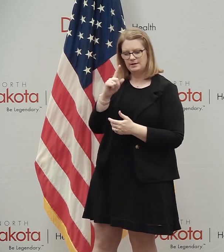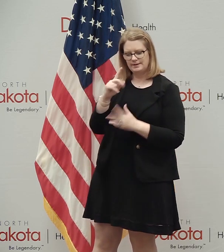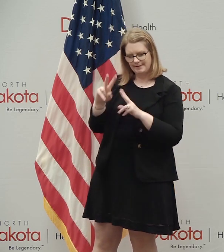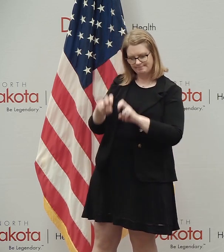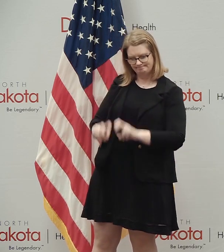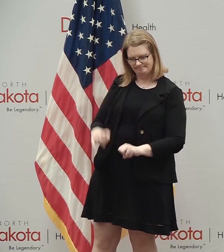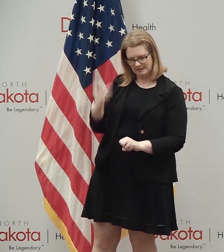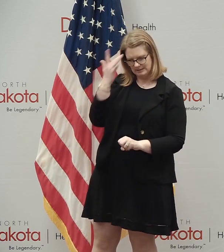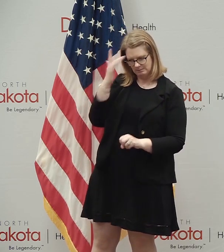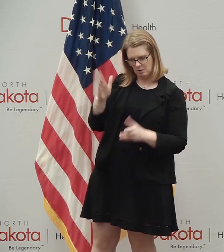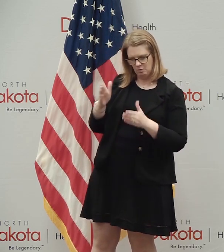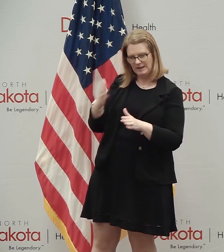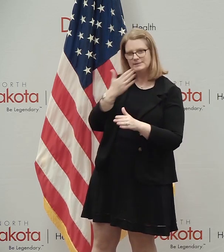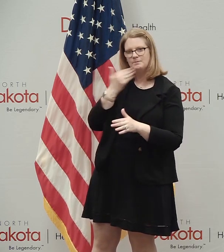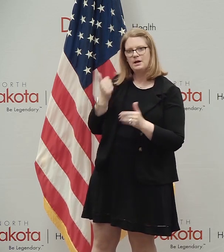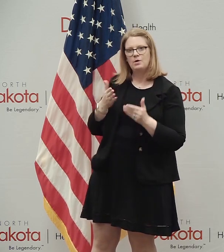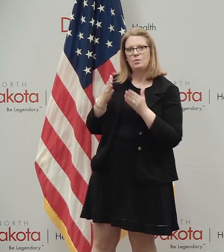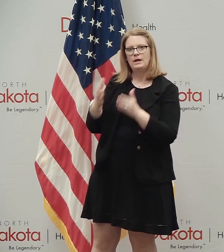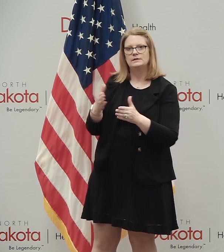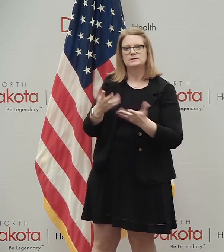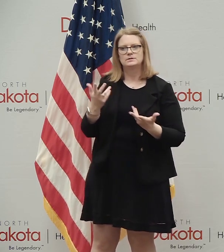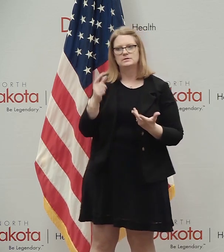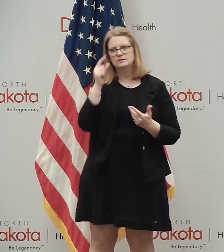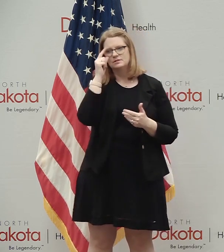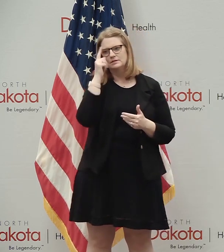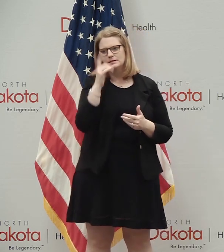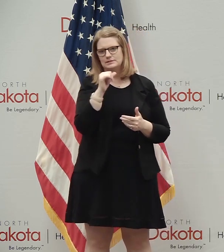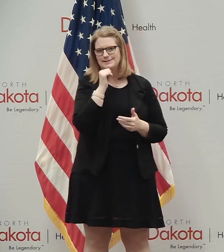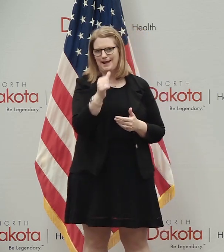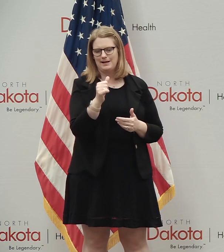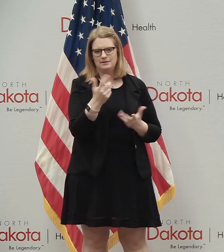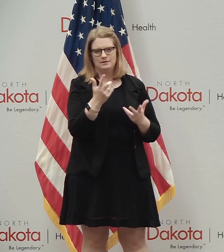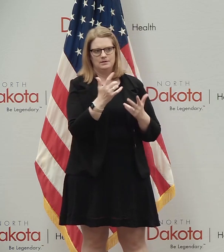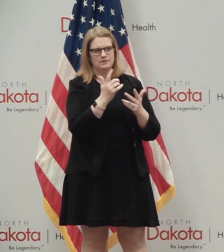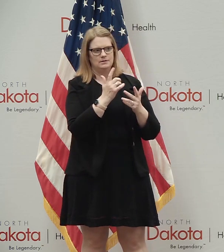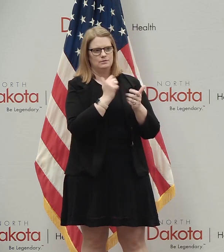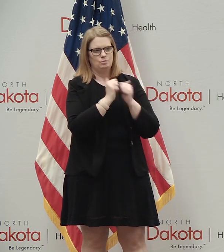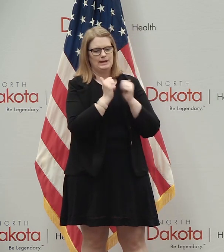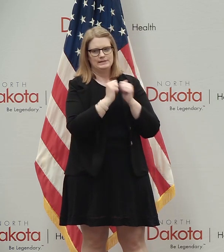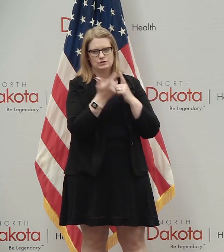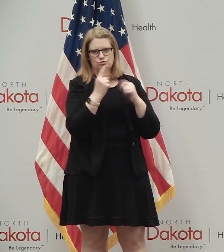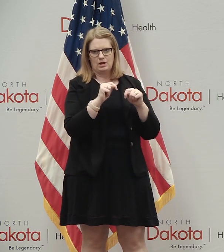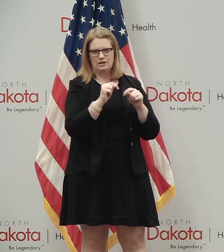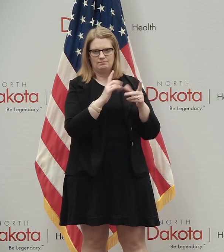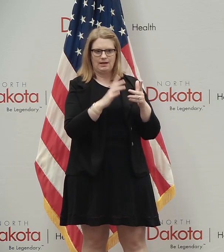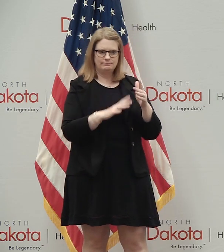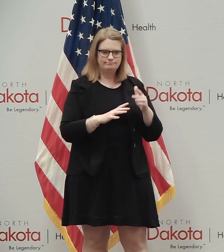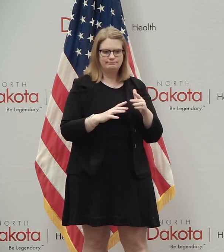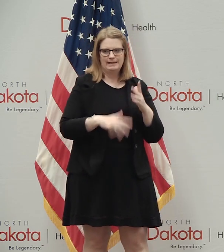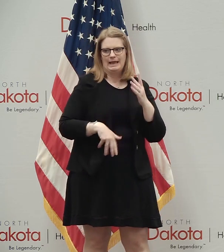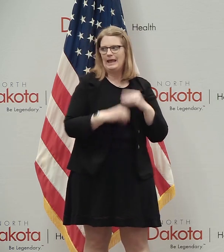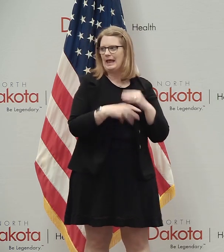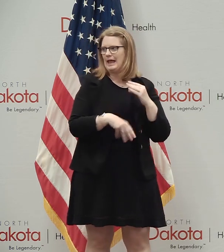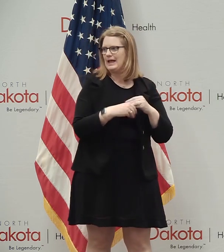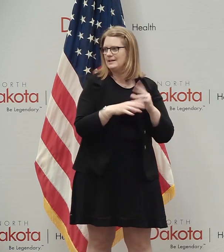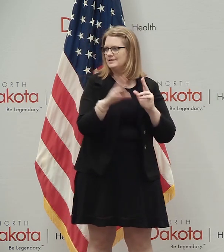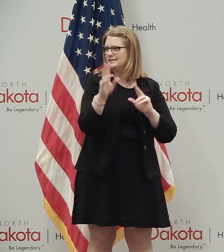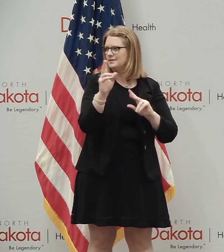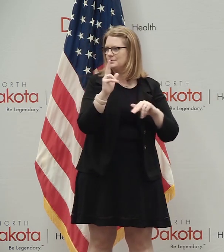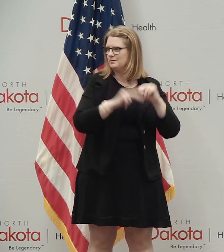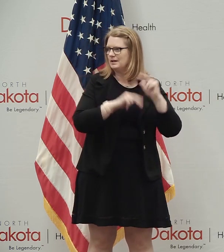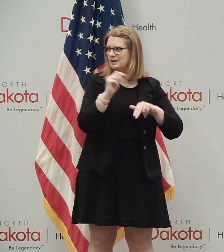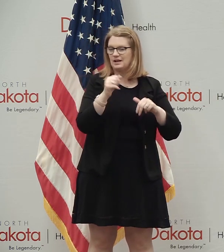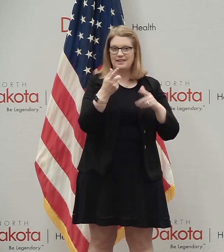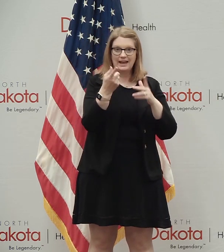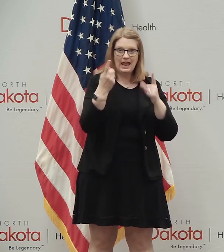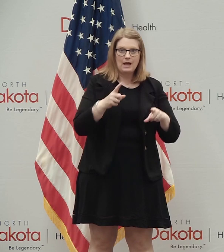it, better and more efficiently. It's not about a race to try to pack the building with a bunch of people and then have an outbreak in the